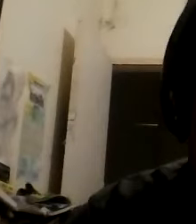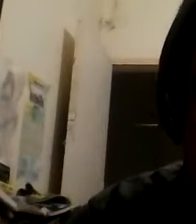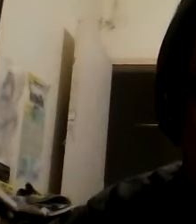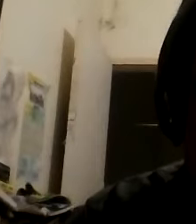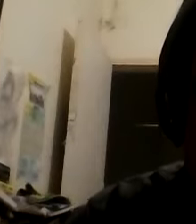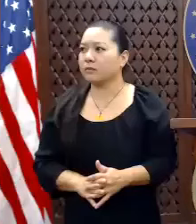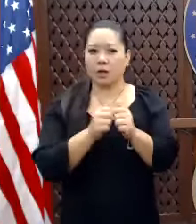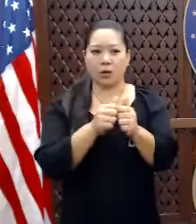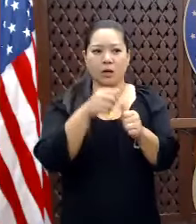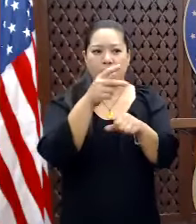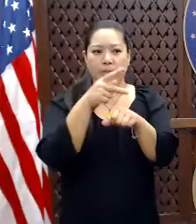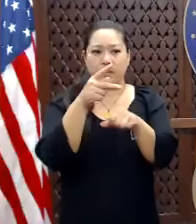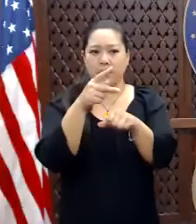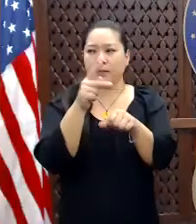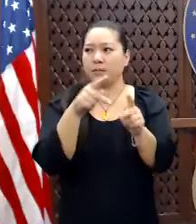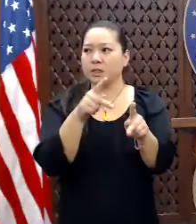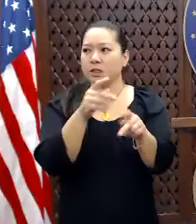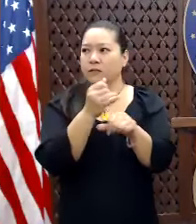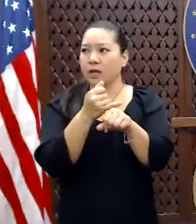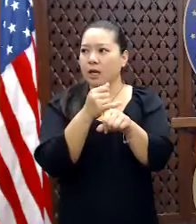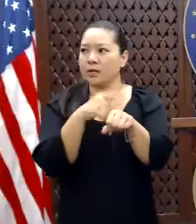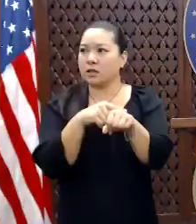He's with Pacific Island Times.